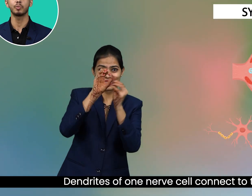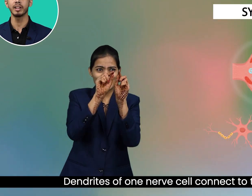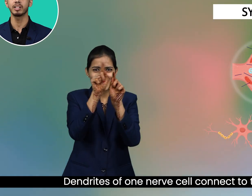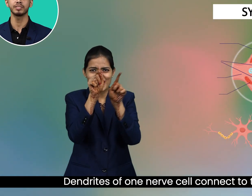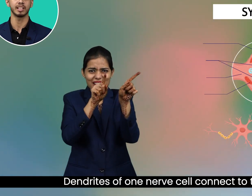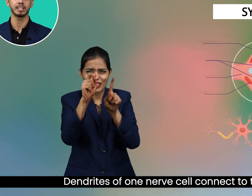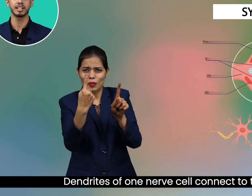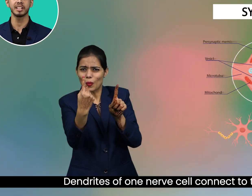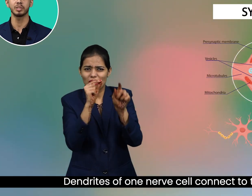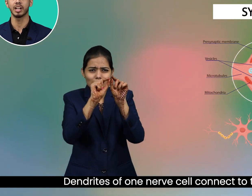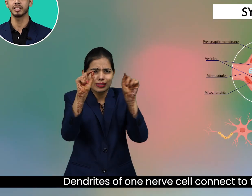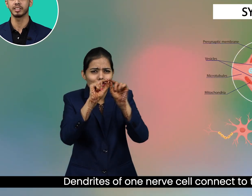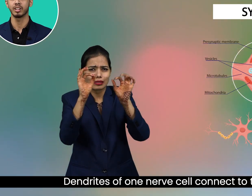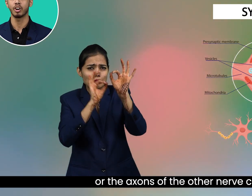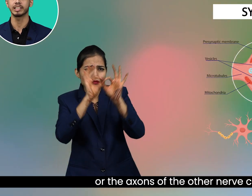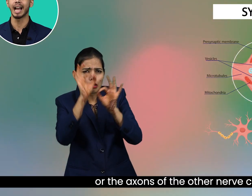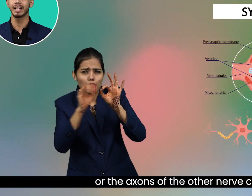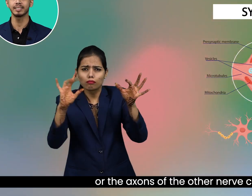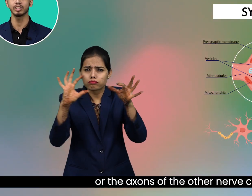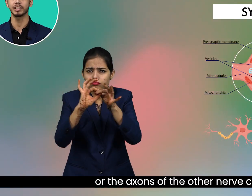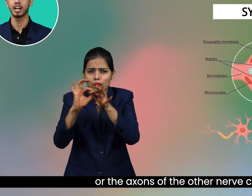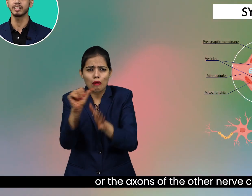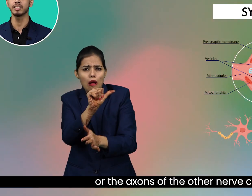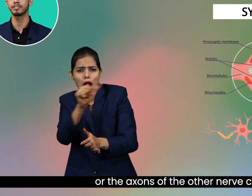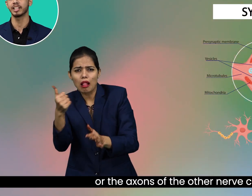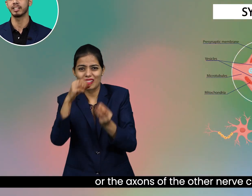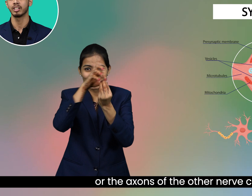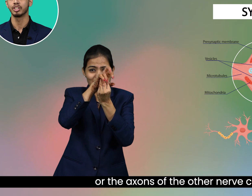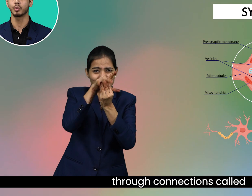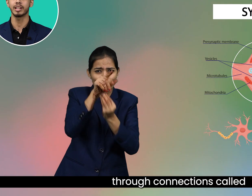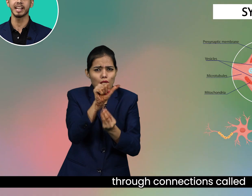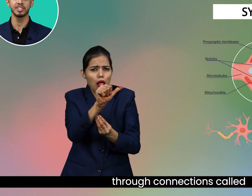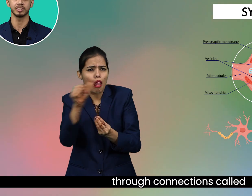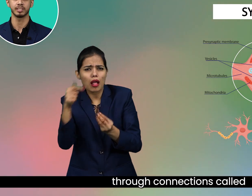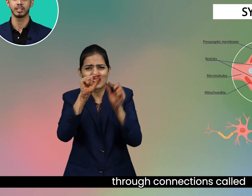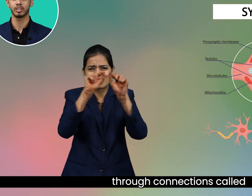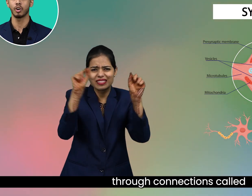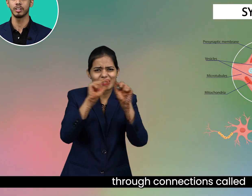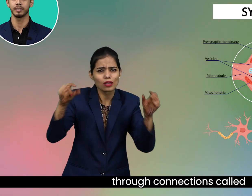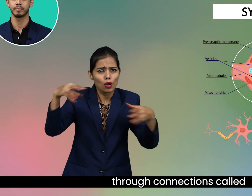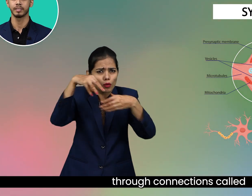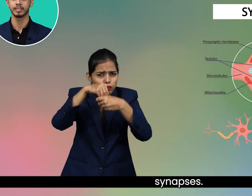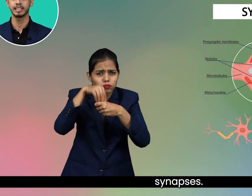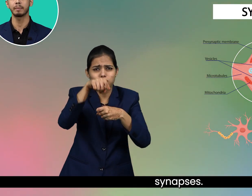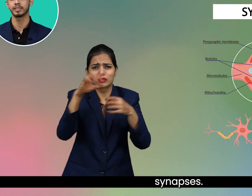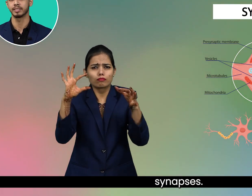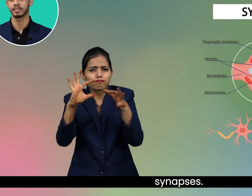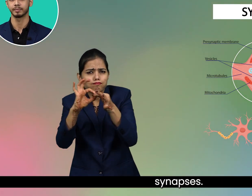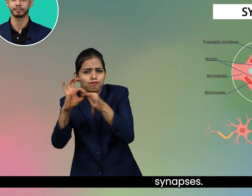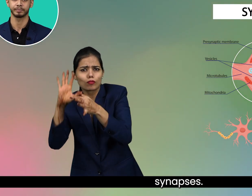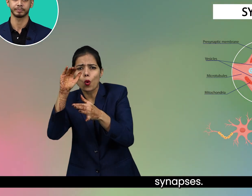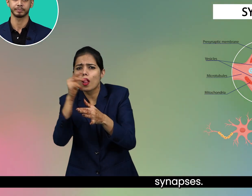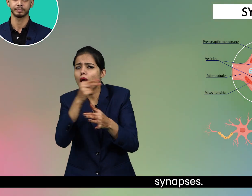Dendrites of one nerve cell connect to the other or the axons of the other nerve cell through connections called